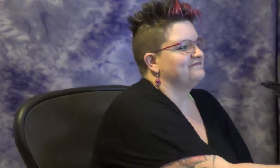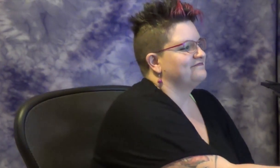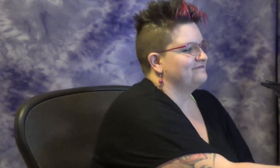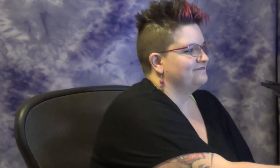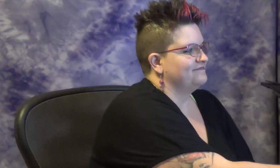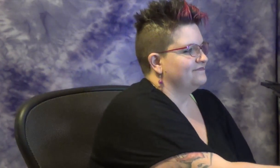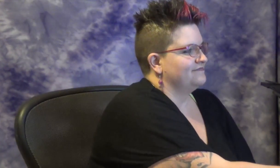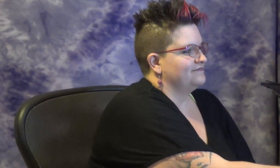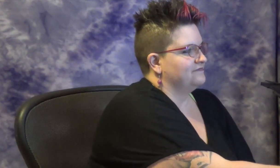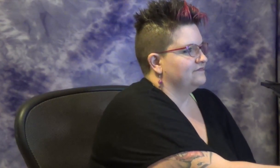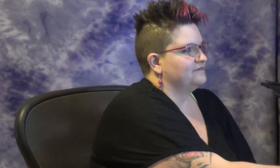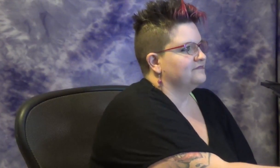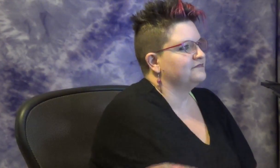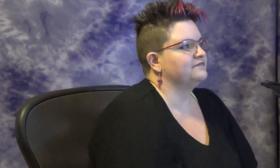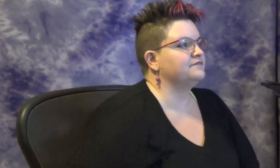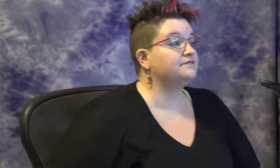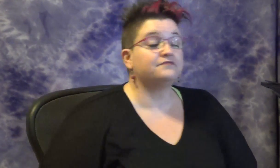That's how it's actually defined.